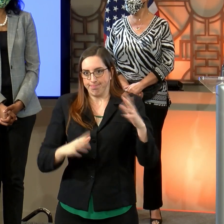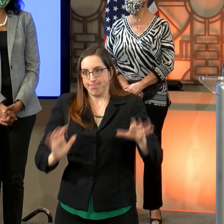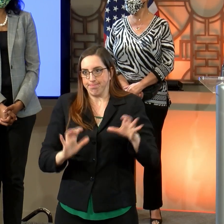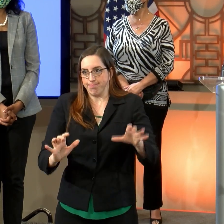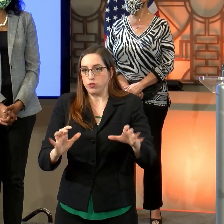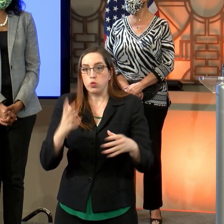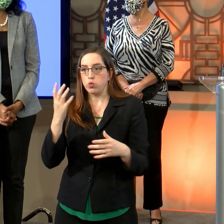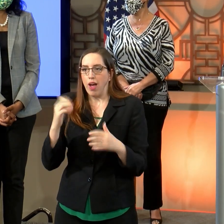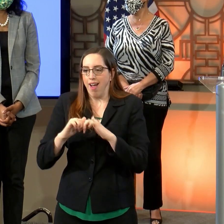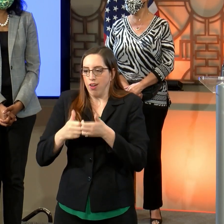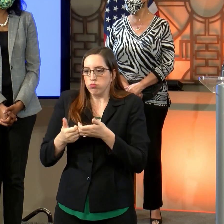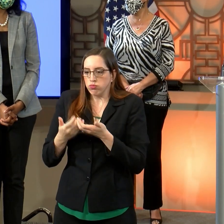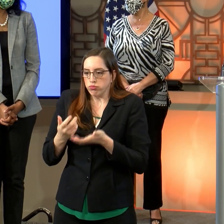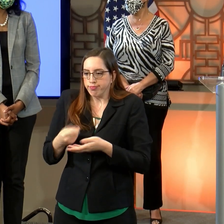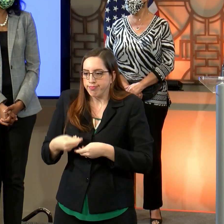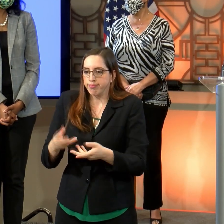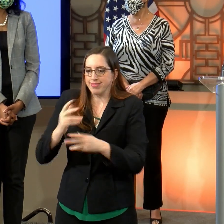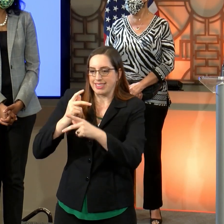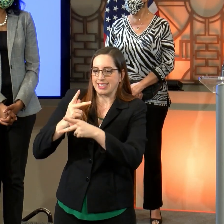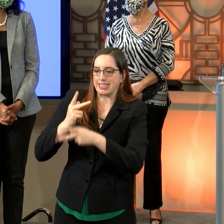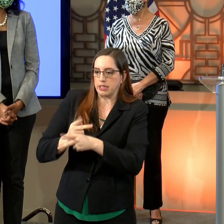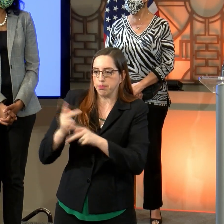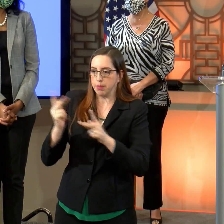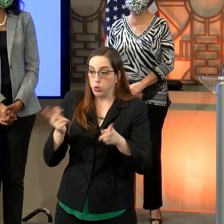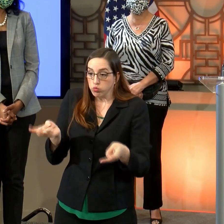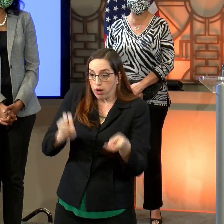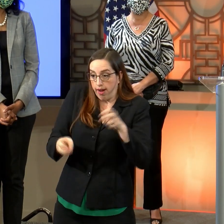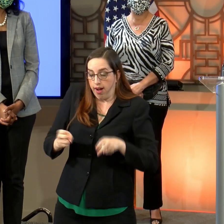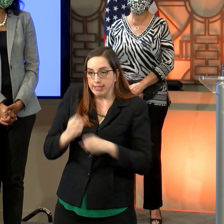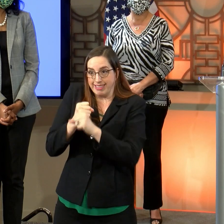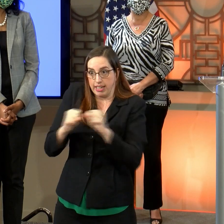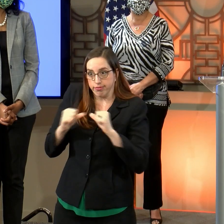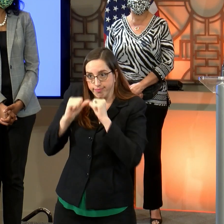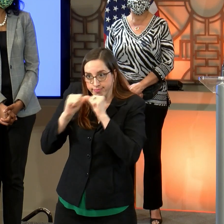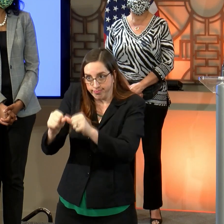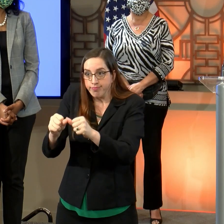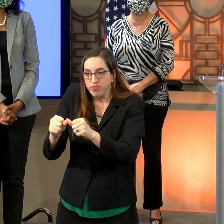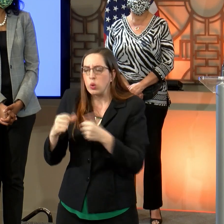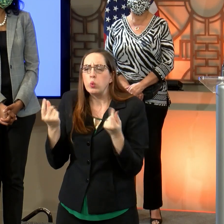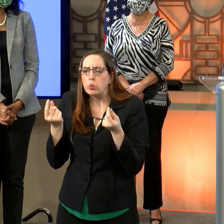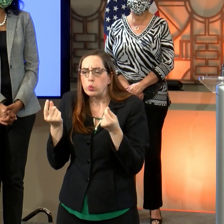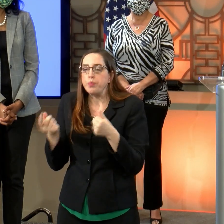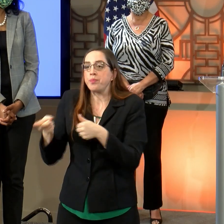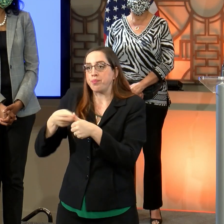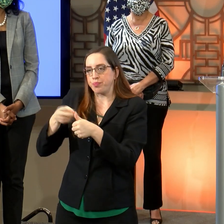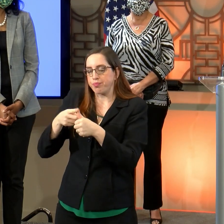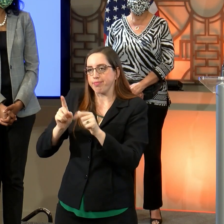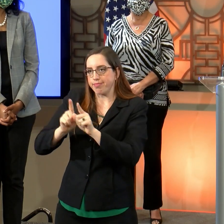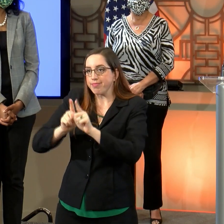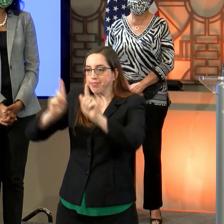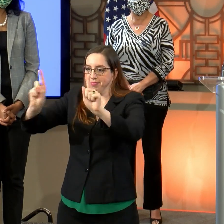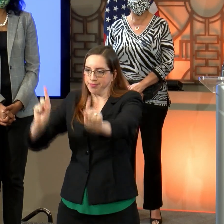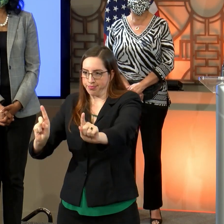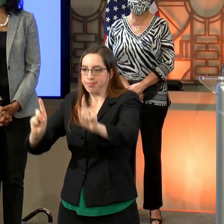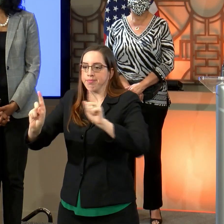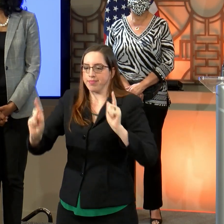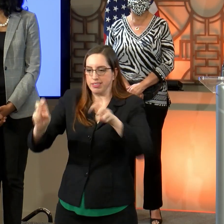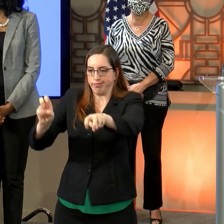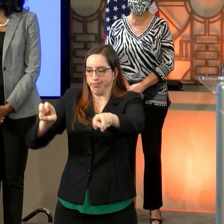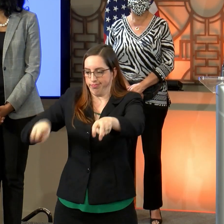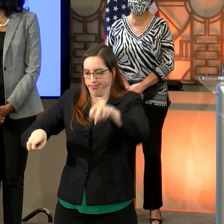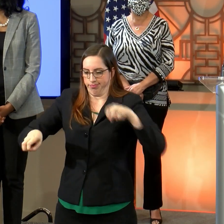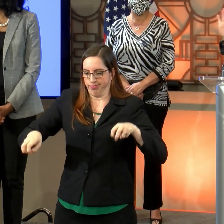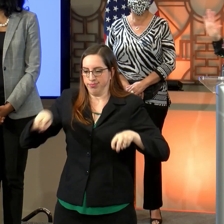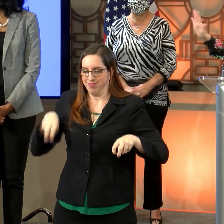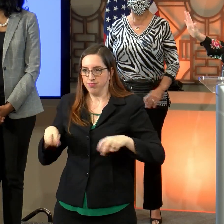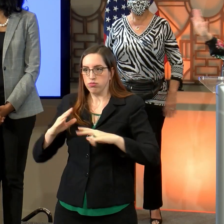our riders safe. One is that for weeks now, we have been social distancing on the buses. We have